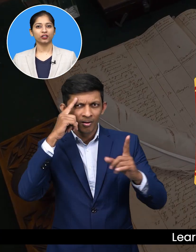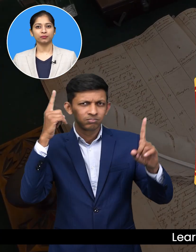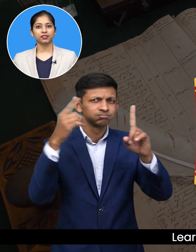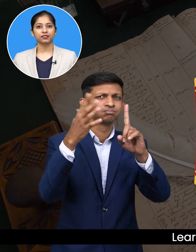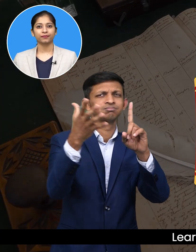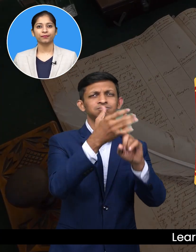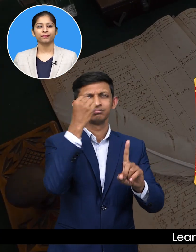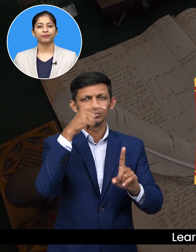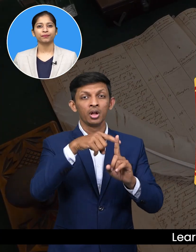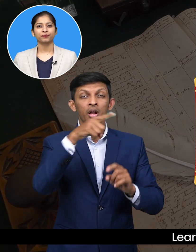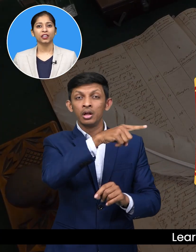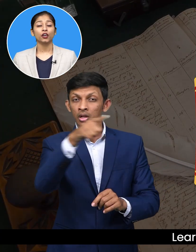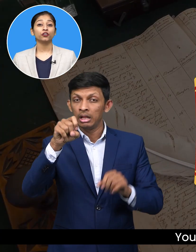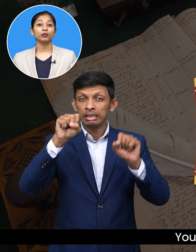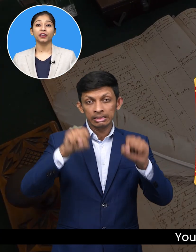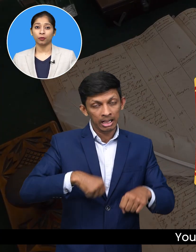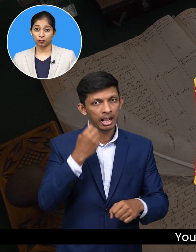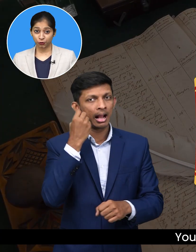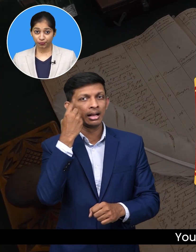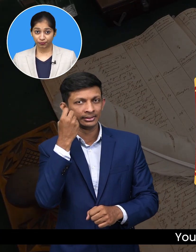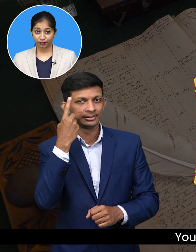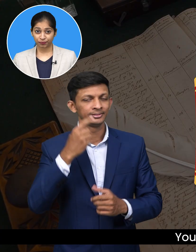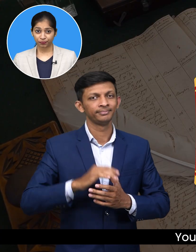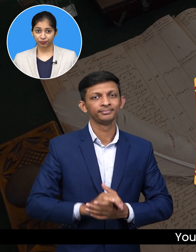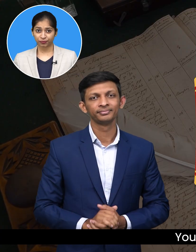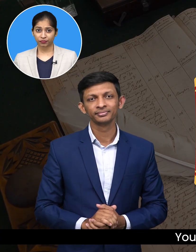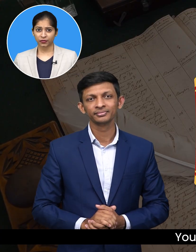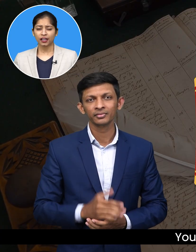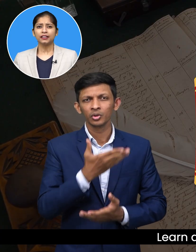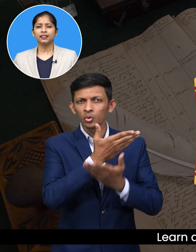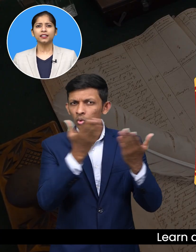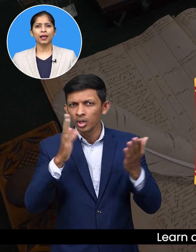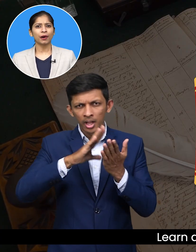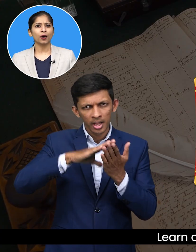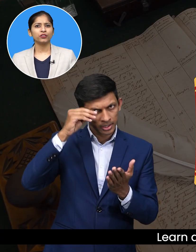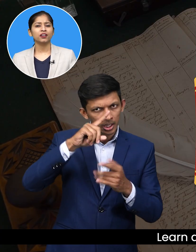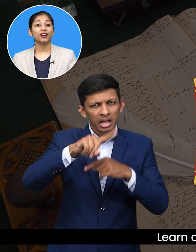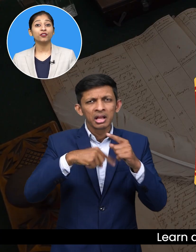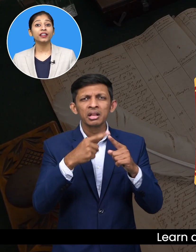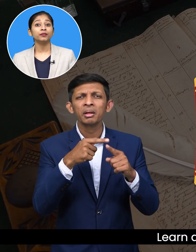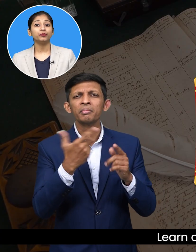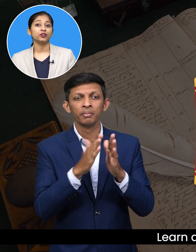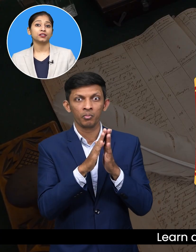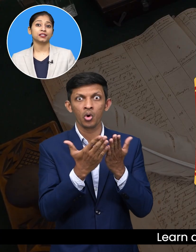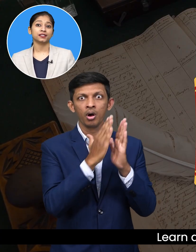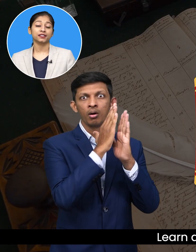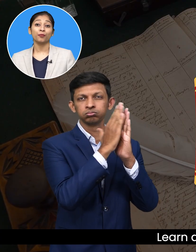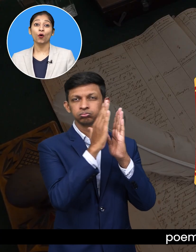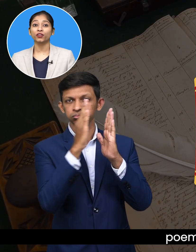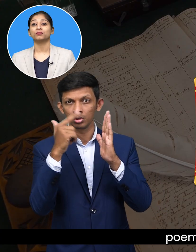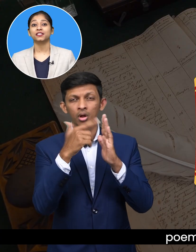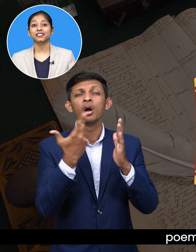Learning outcomes. You will be able to learn about great